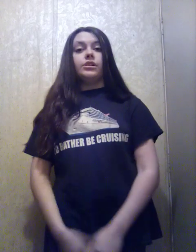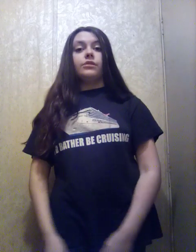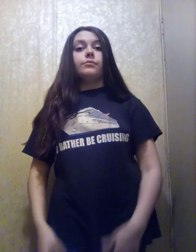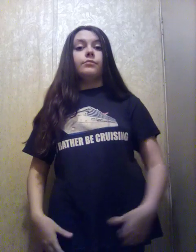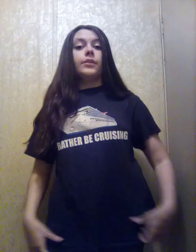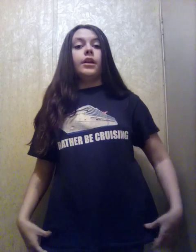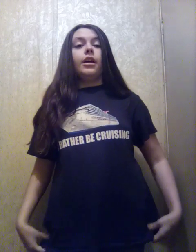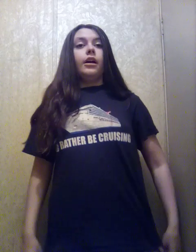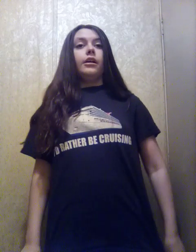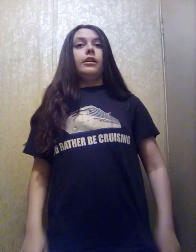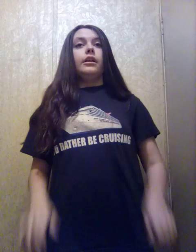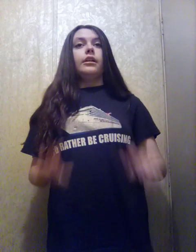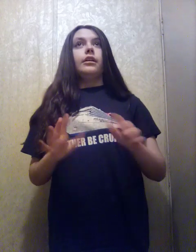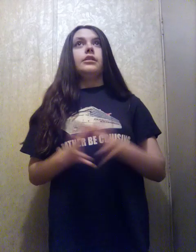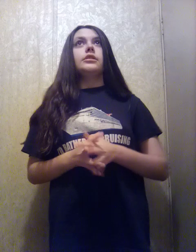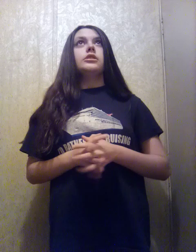do. And